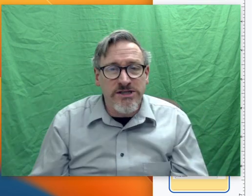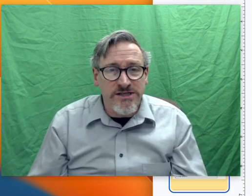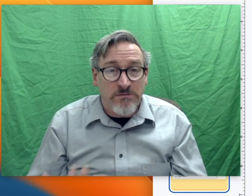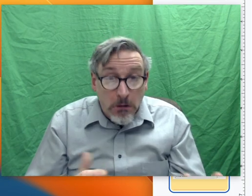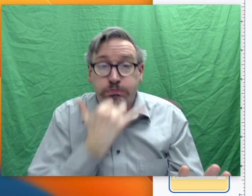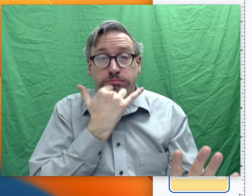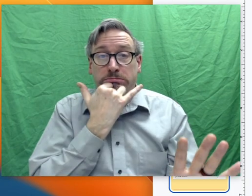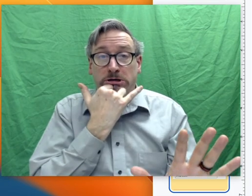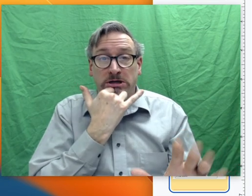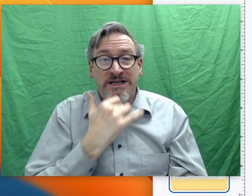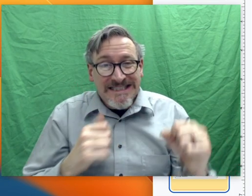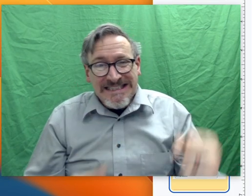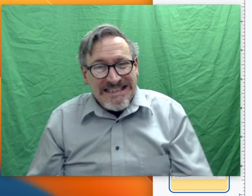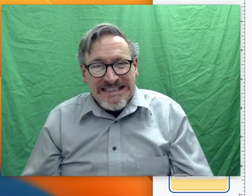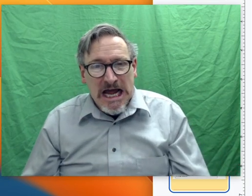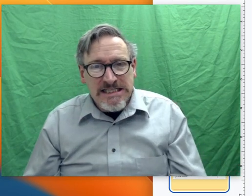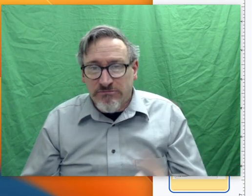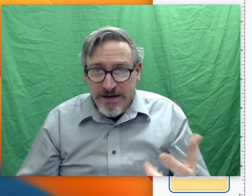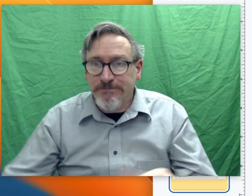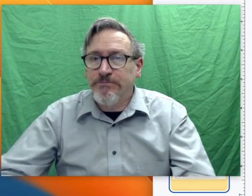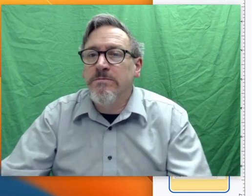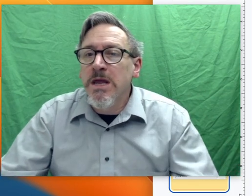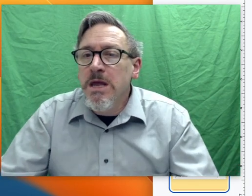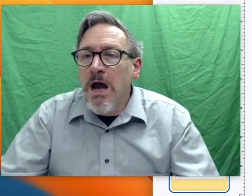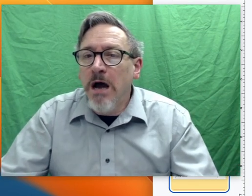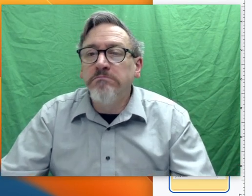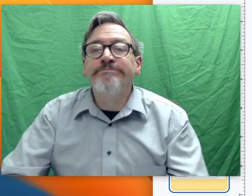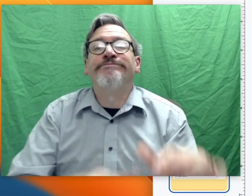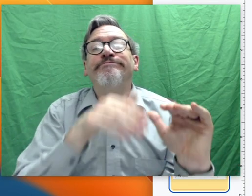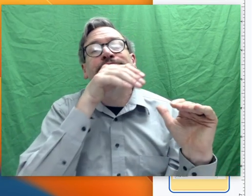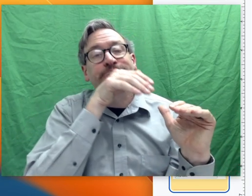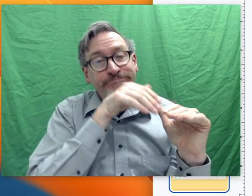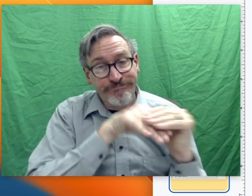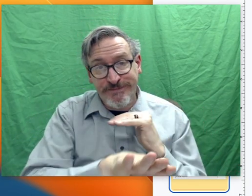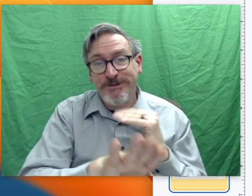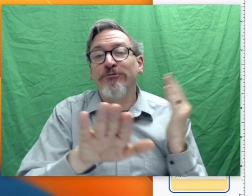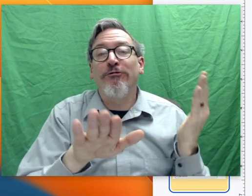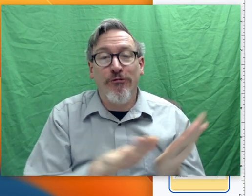no, it's just nuts, right? Um,